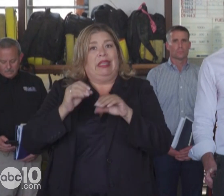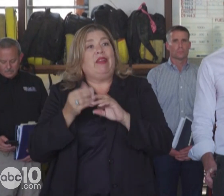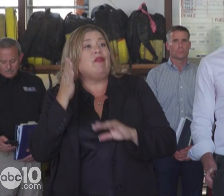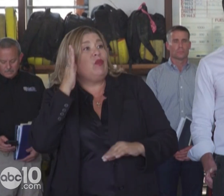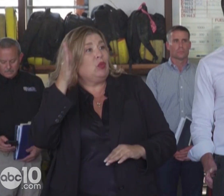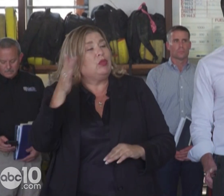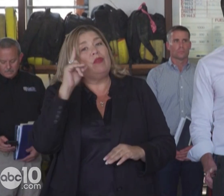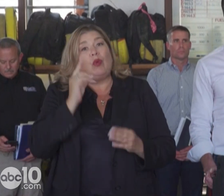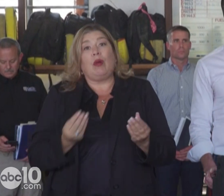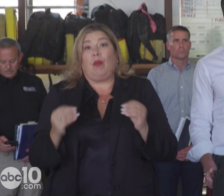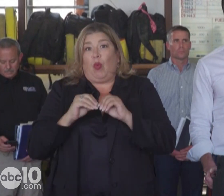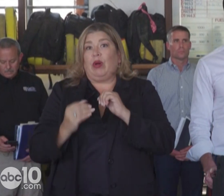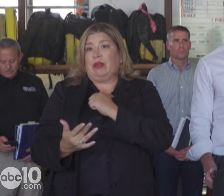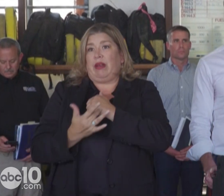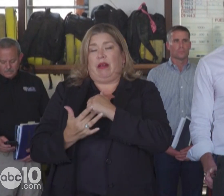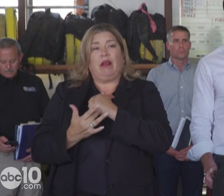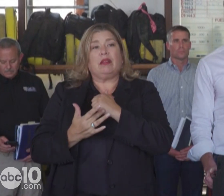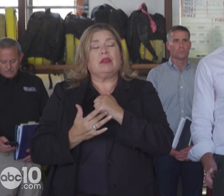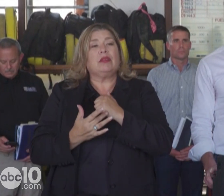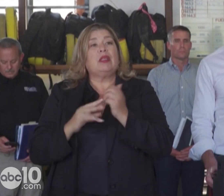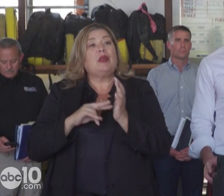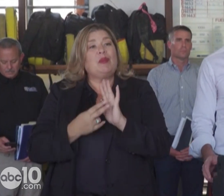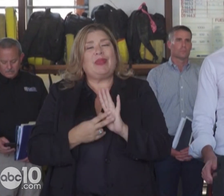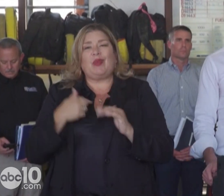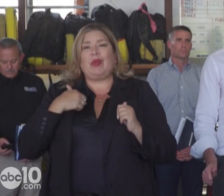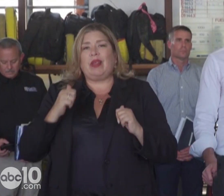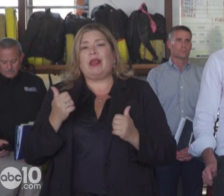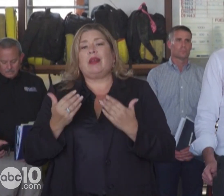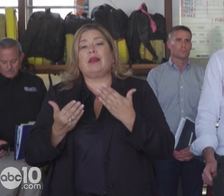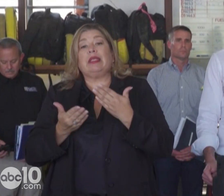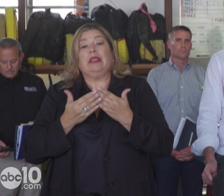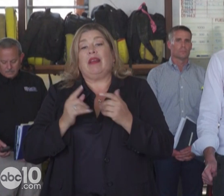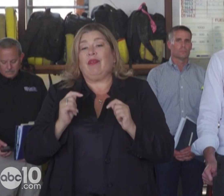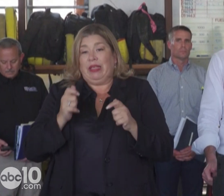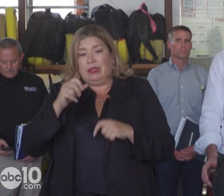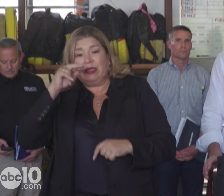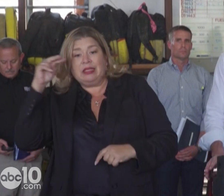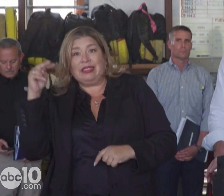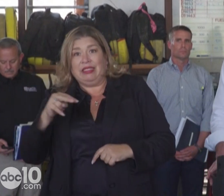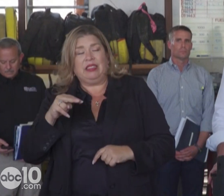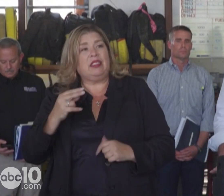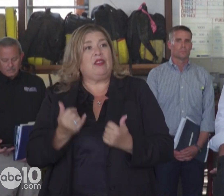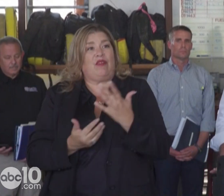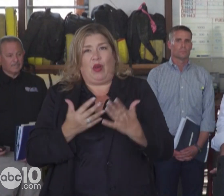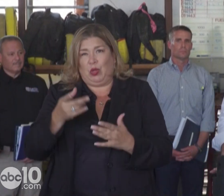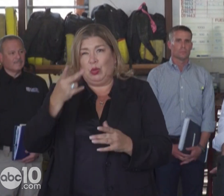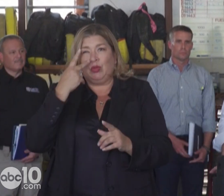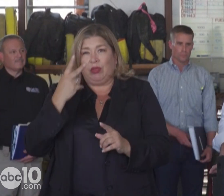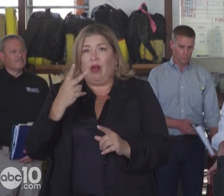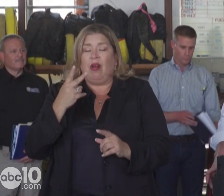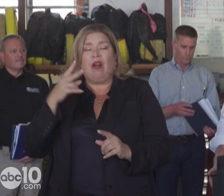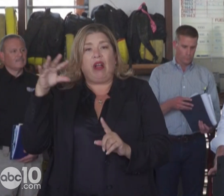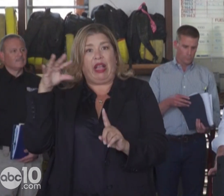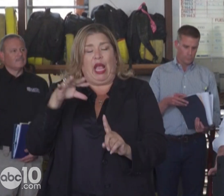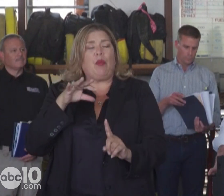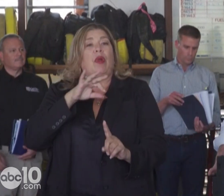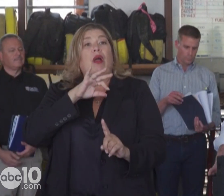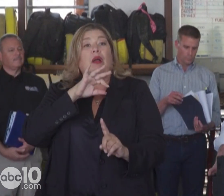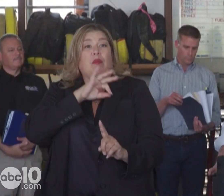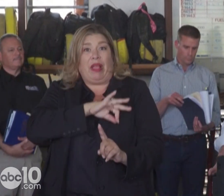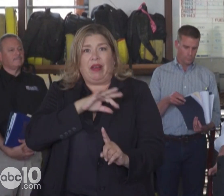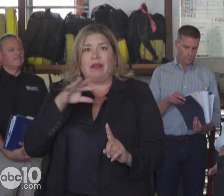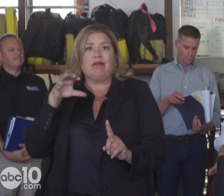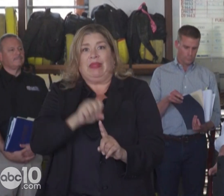for more technology that allows that early detection through these cameras. You saw the specific benefits of that camera